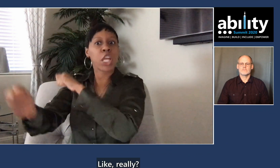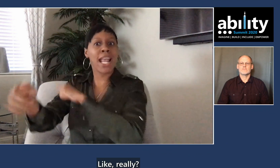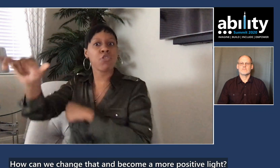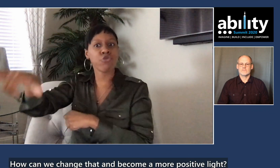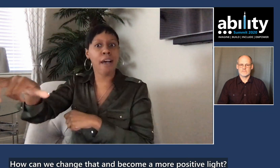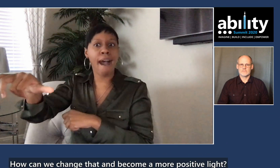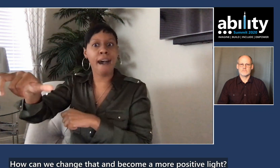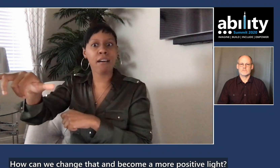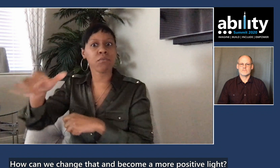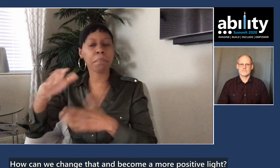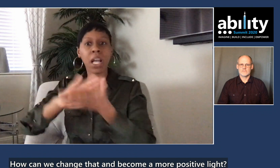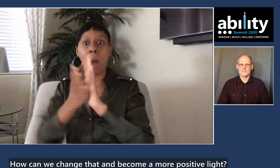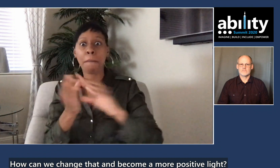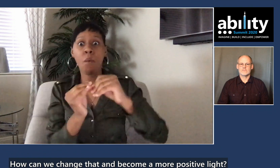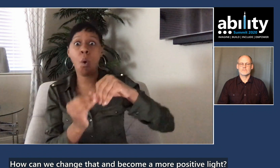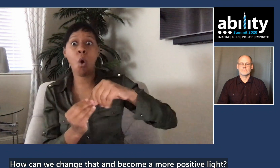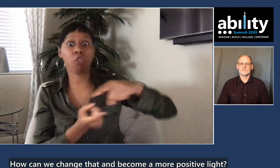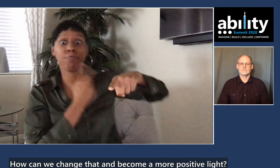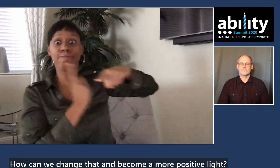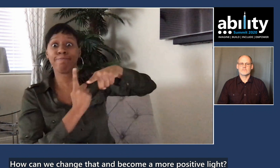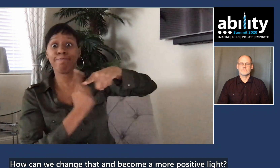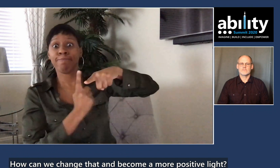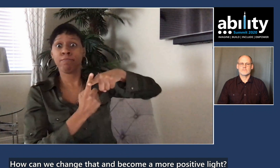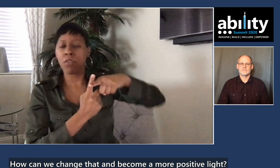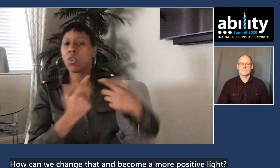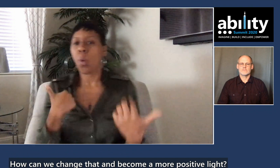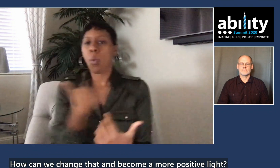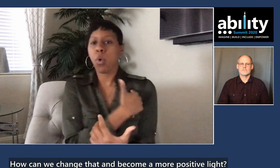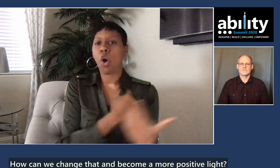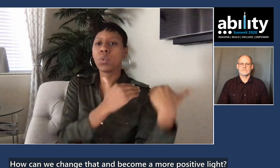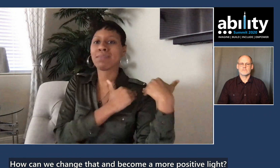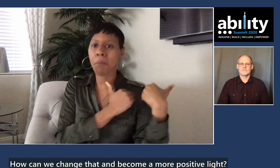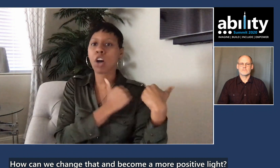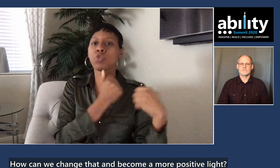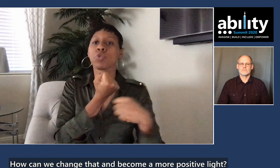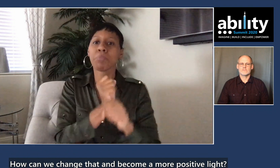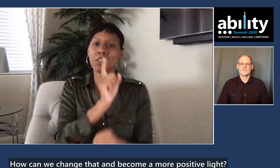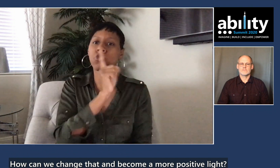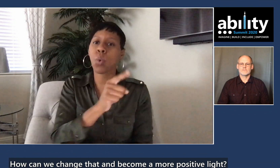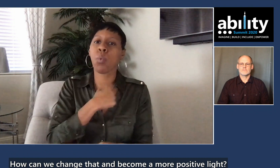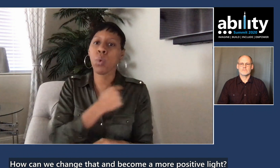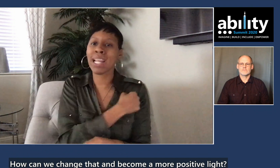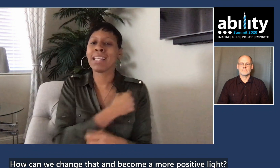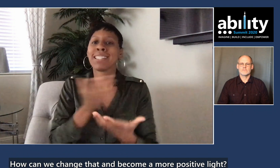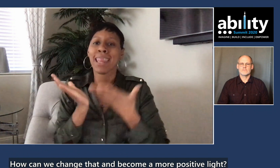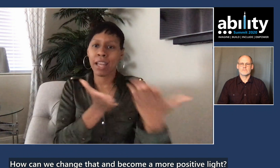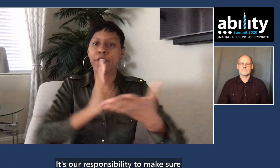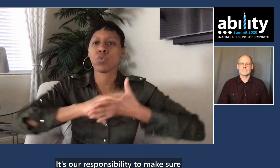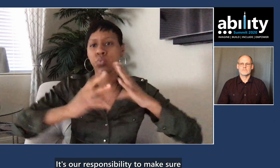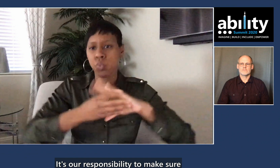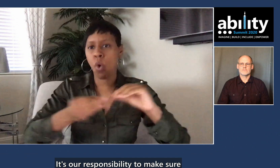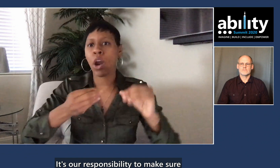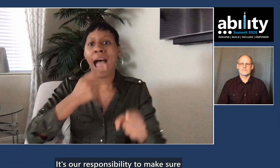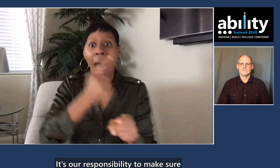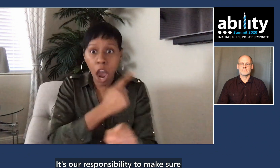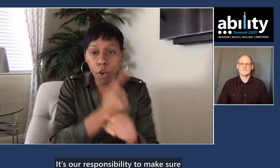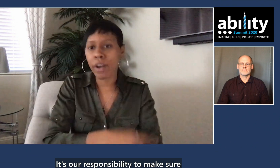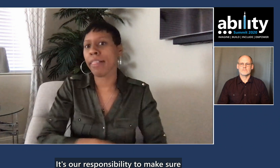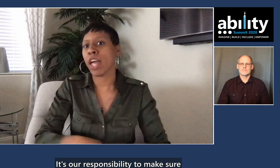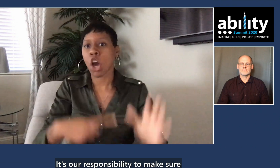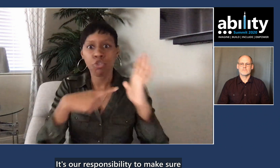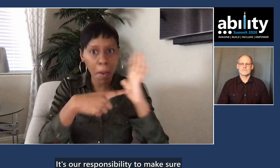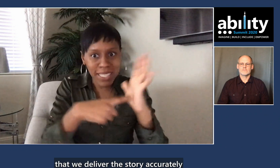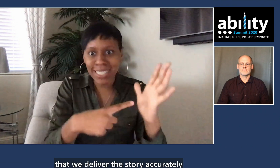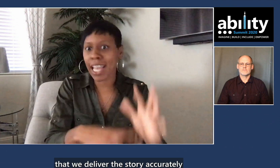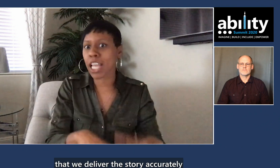can we change that and become a more positive light? It's our responsibility to make sure that we deliver